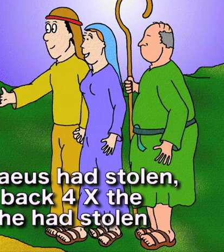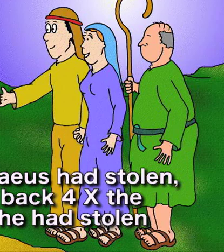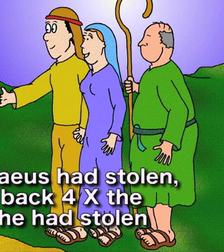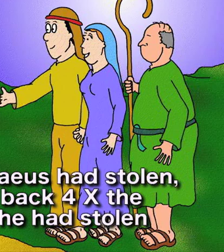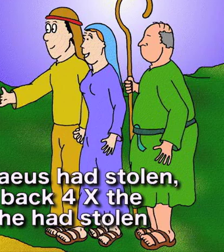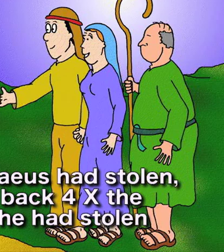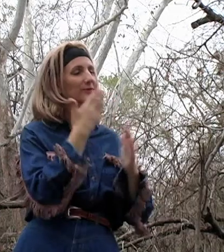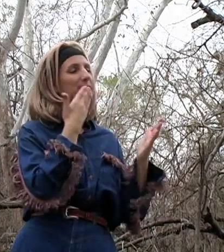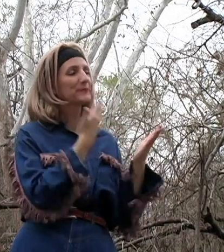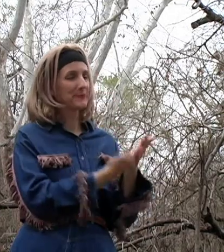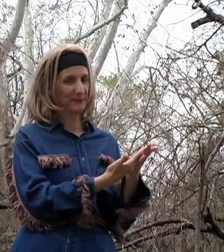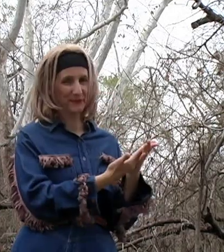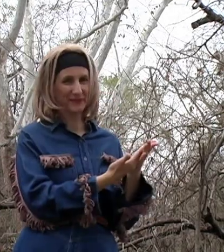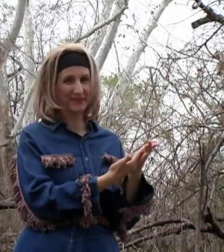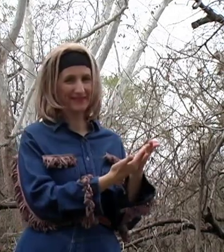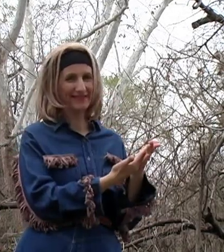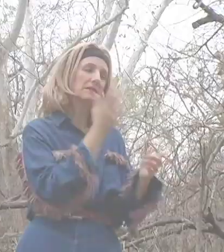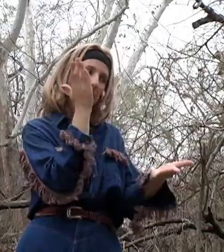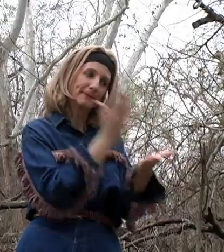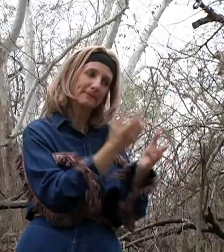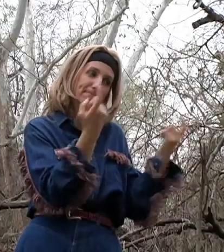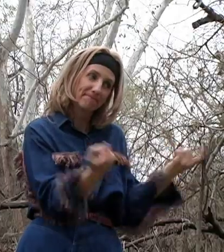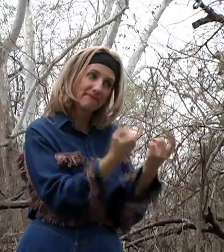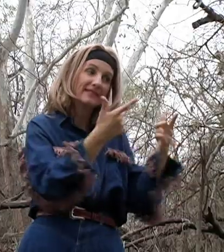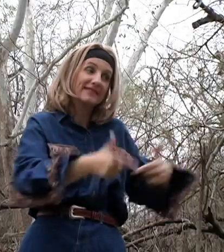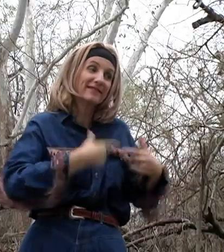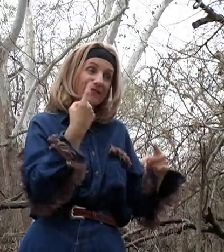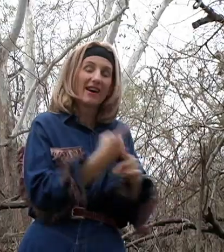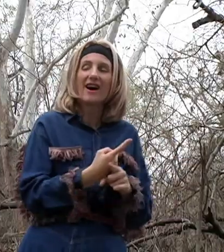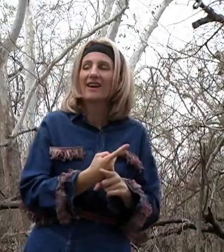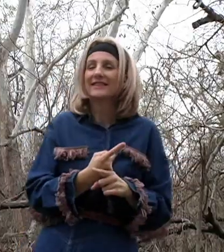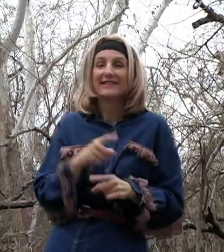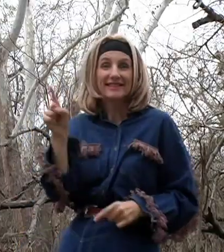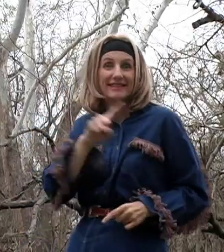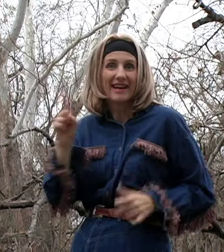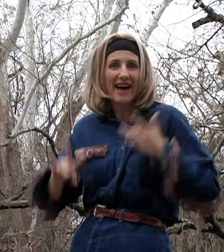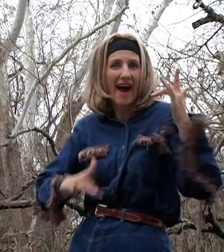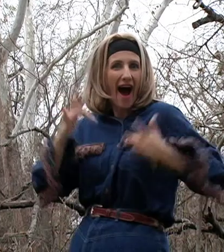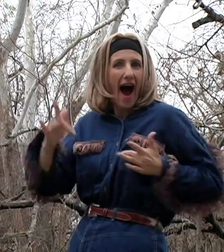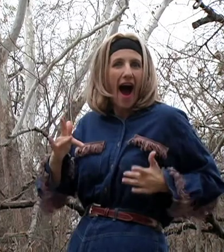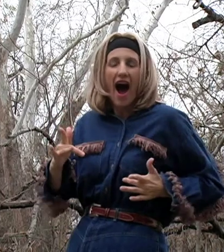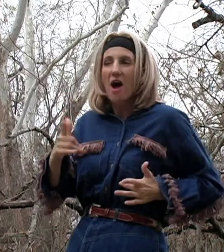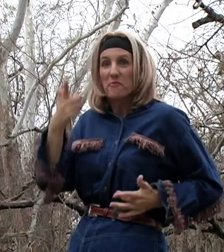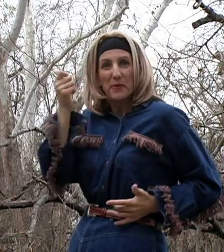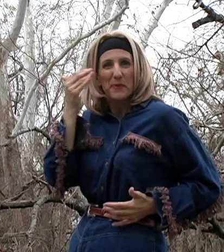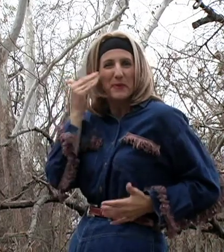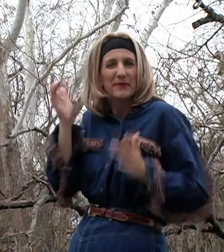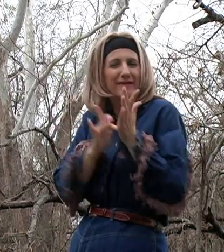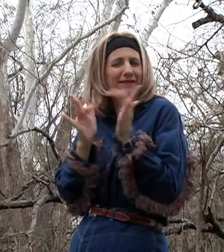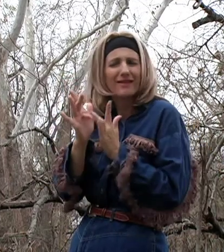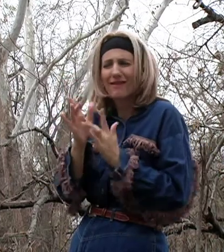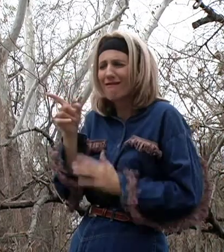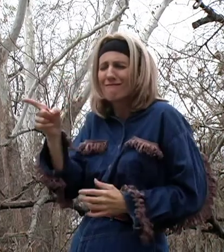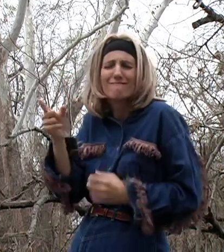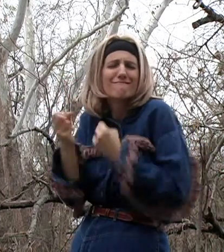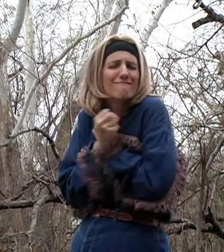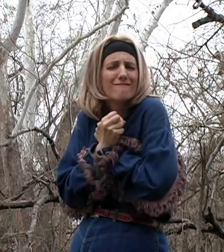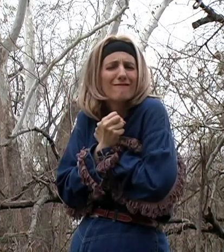he had stolen. Jesus said, good. Stop sinning and live right. And Zacchaeus was so excited because he knew that